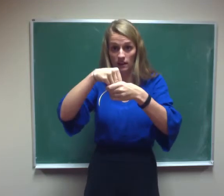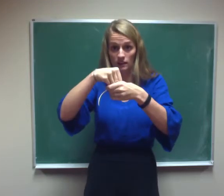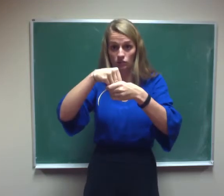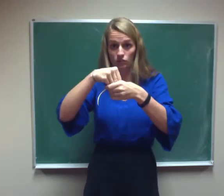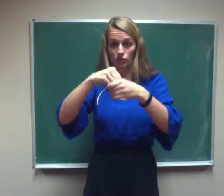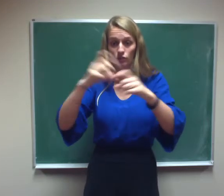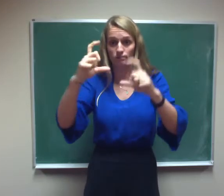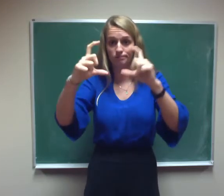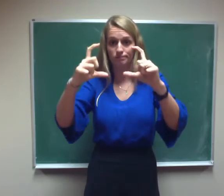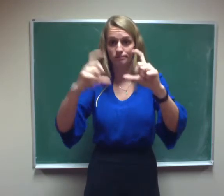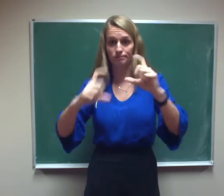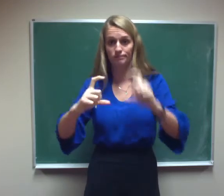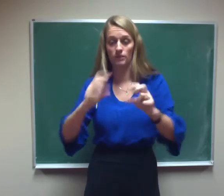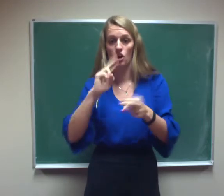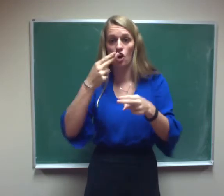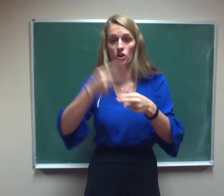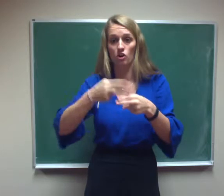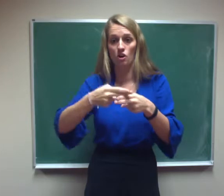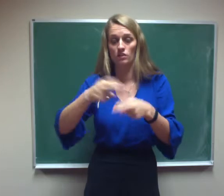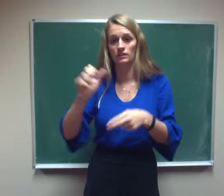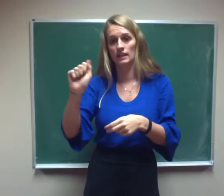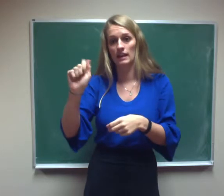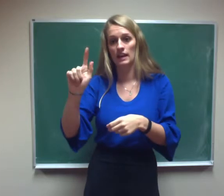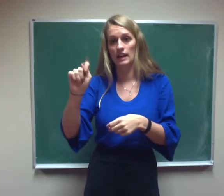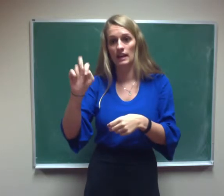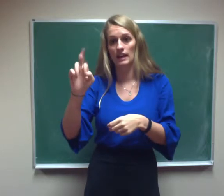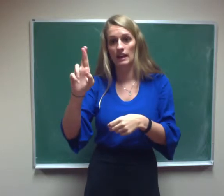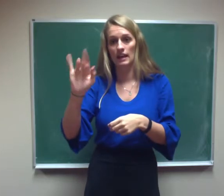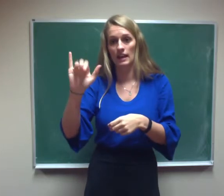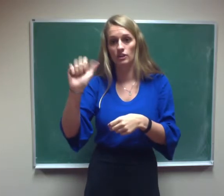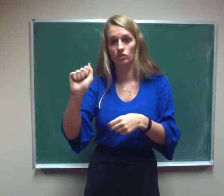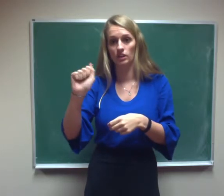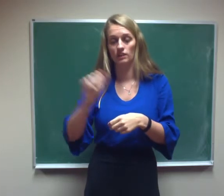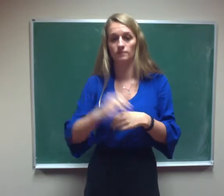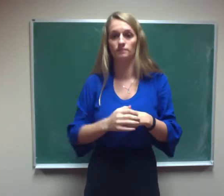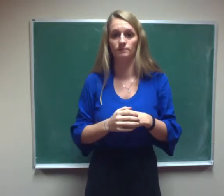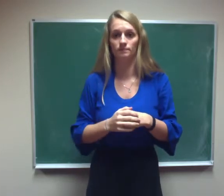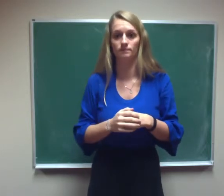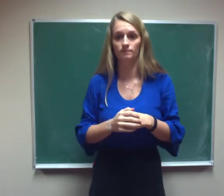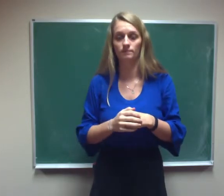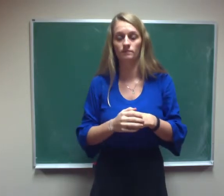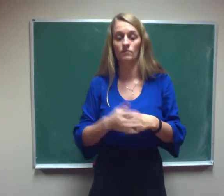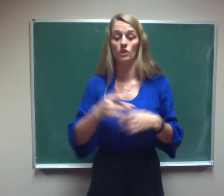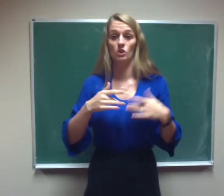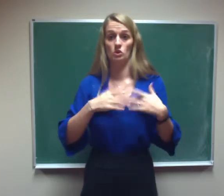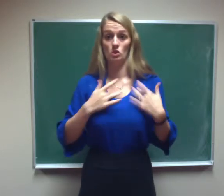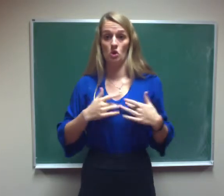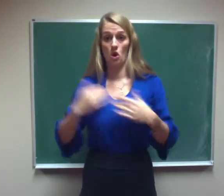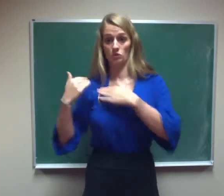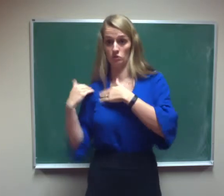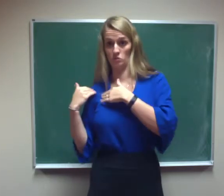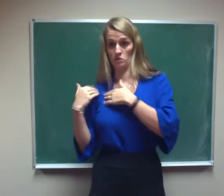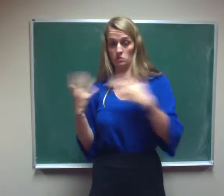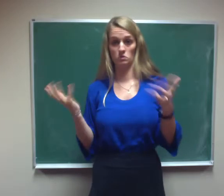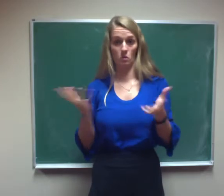ventricles. The heart has a couple of different primary functions. It will receive blood that's deoxygenated, that's flowing from